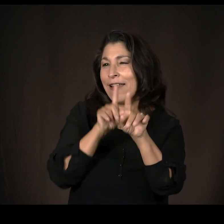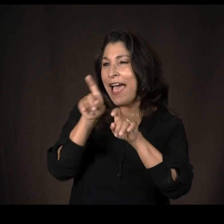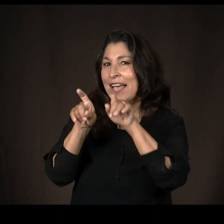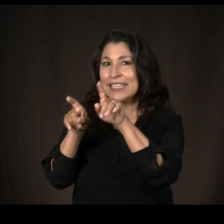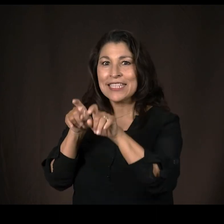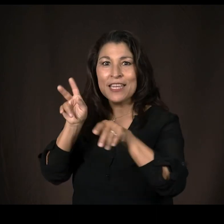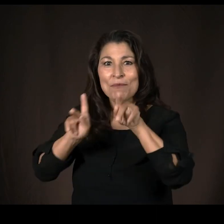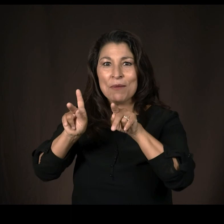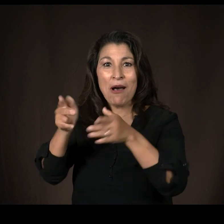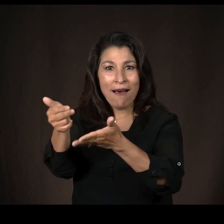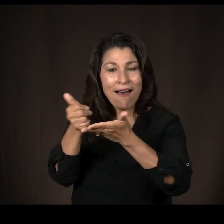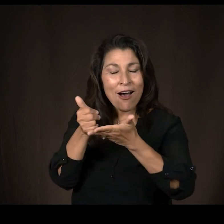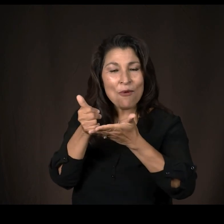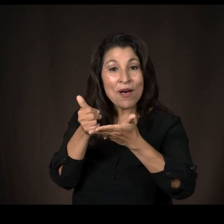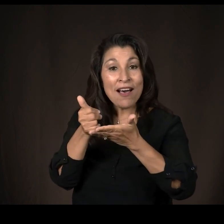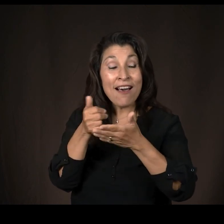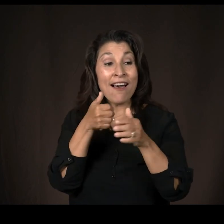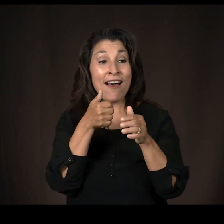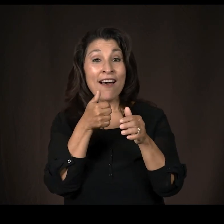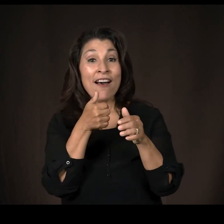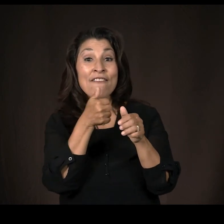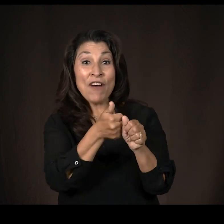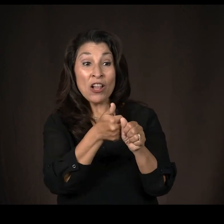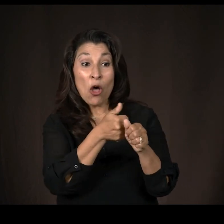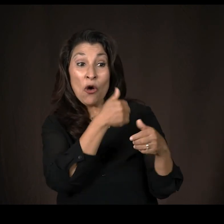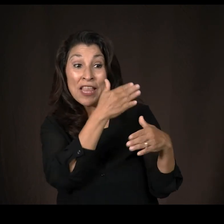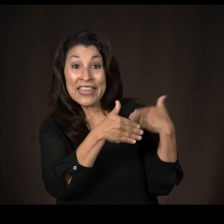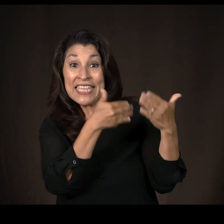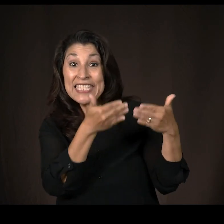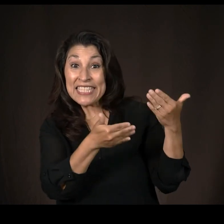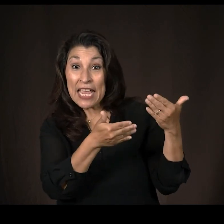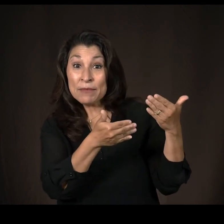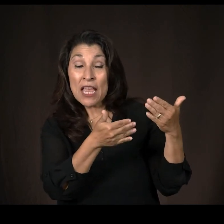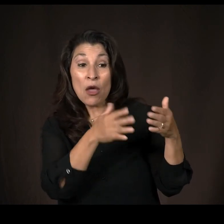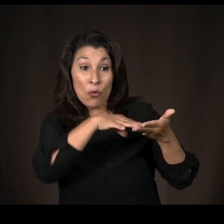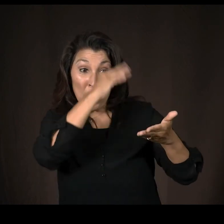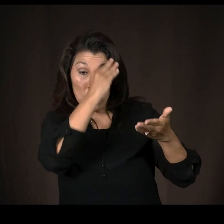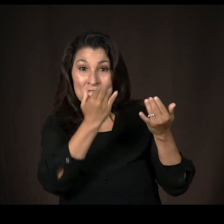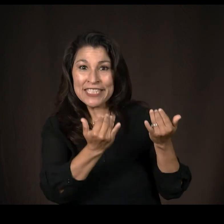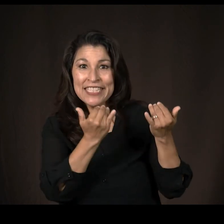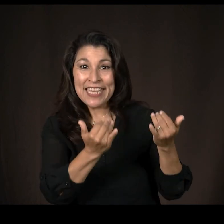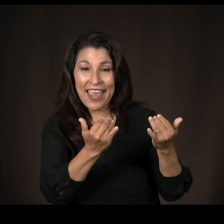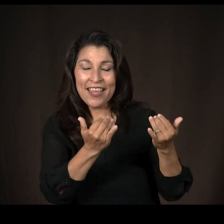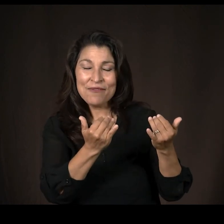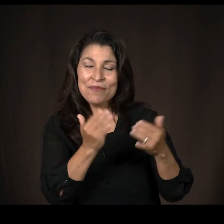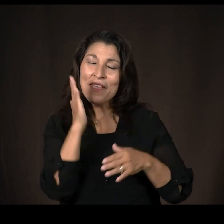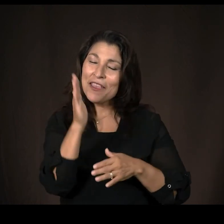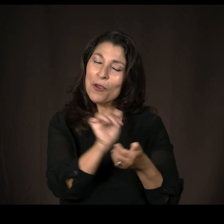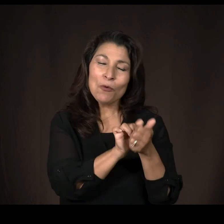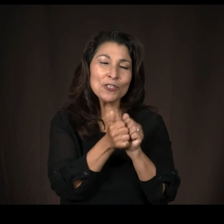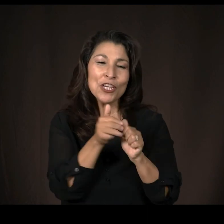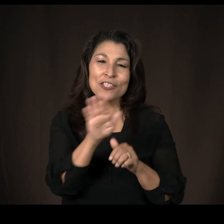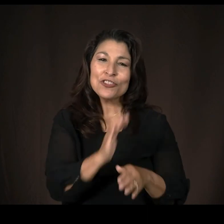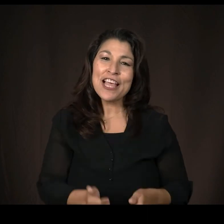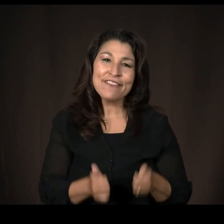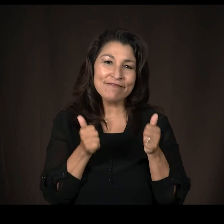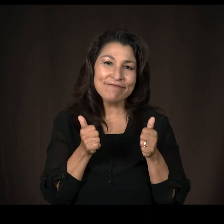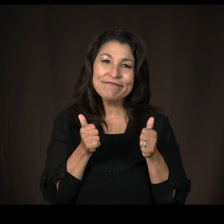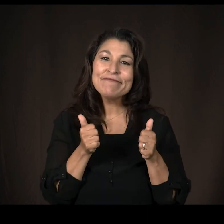other people to help you, use these steps that we've looked at today. It will change your